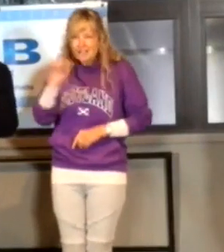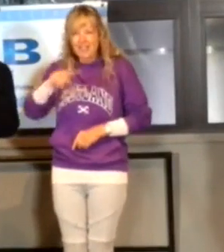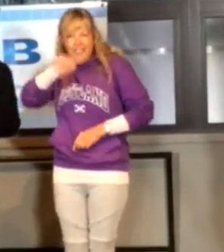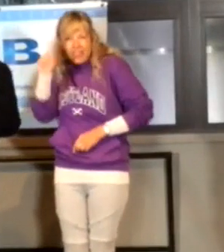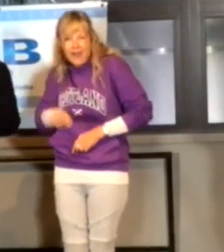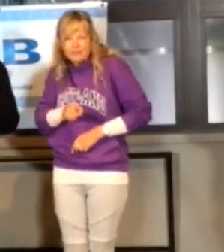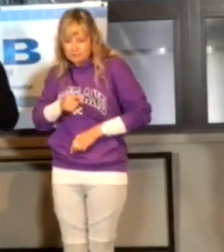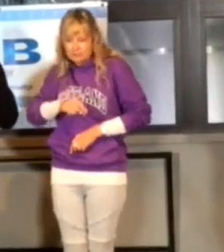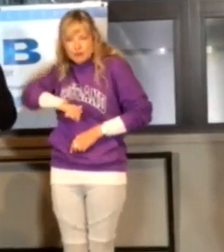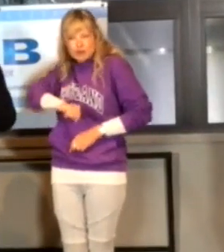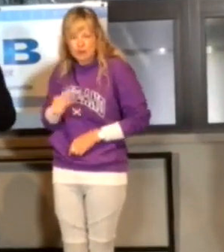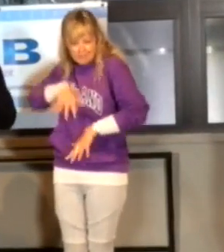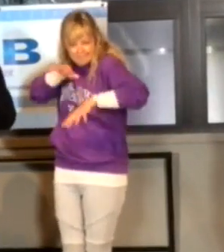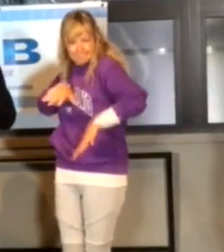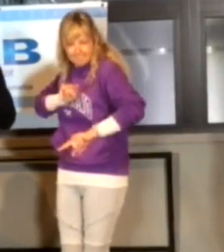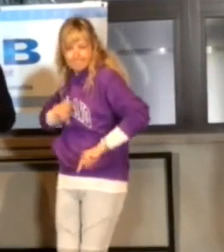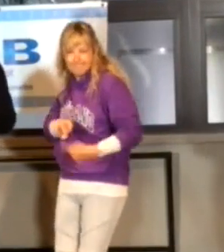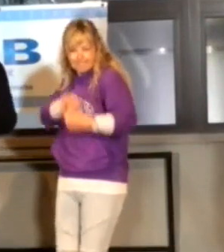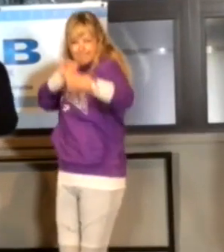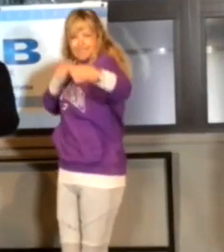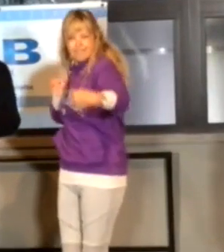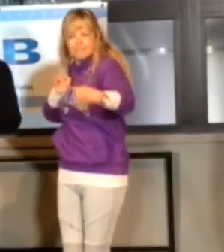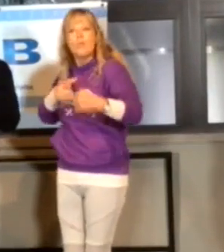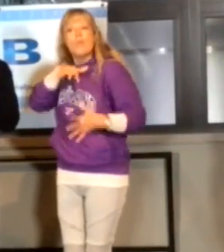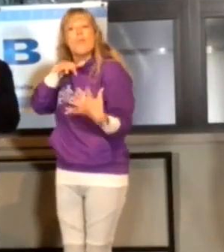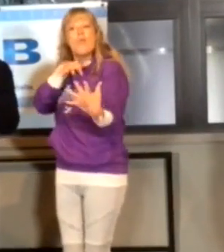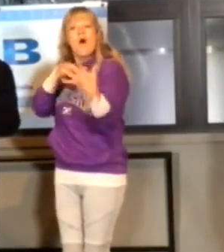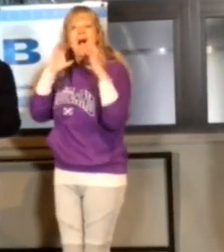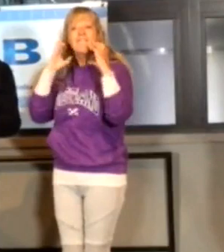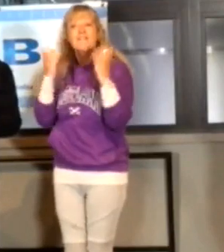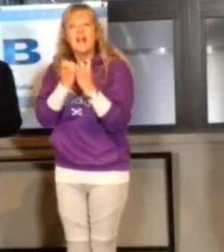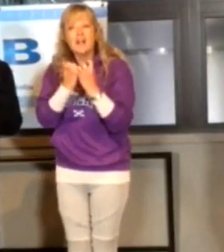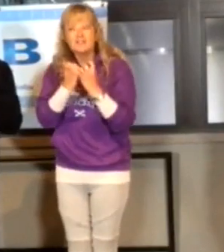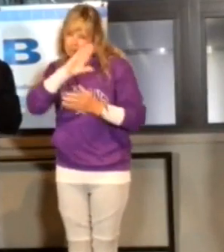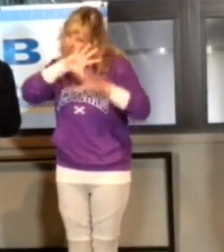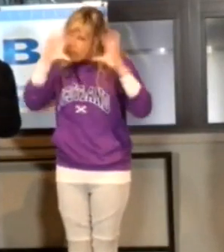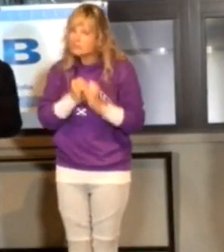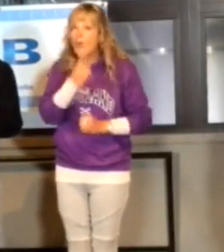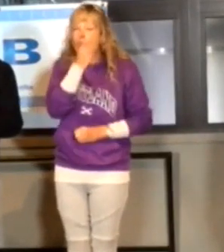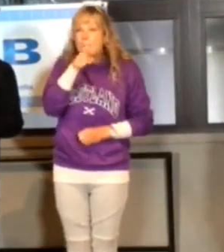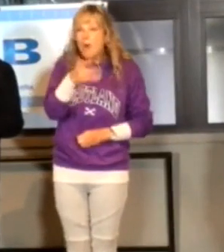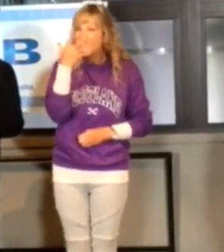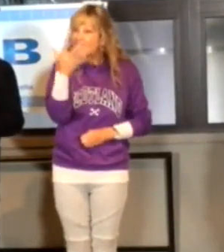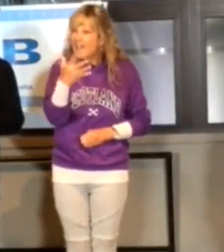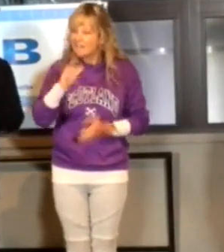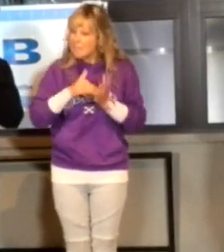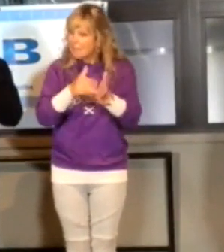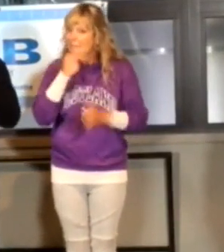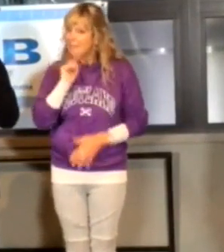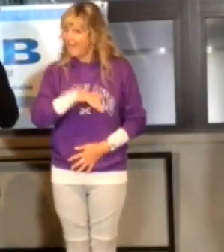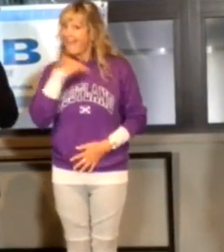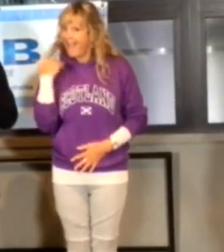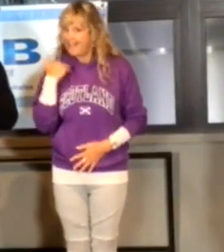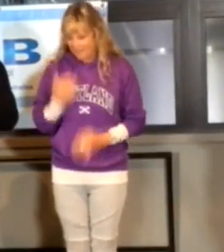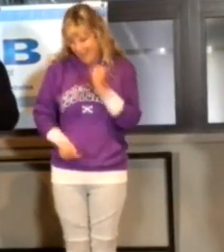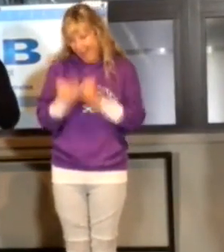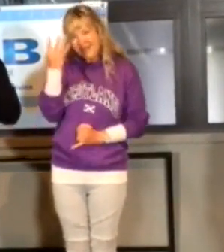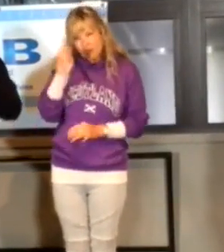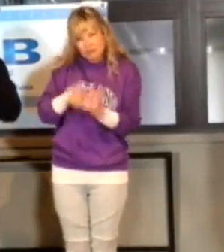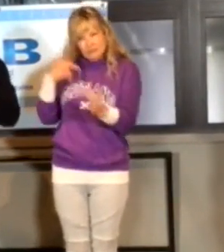war in Afghanistan, the imperialist British and American wars, which killed 1.5 million people in Afghanistan for the past 40